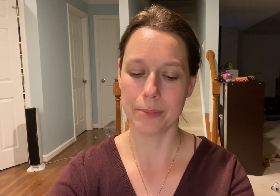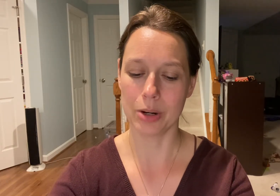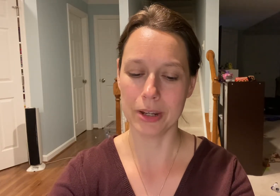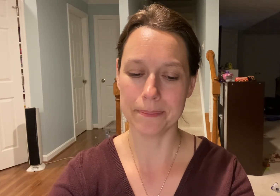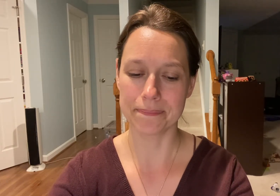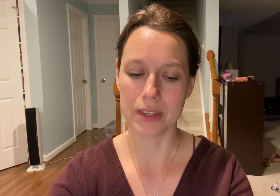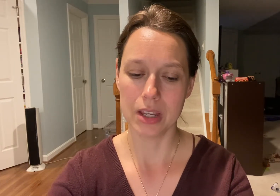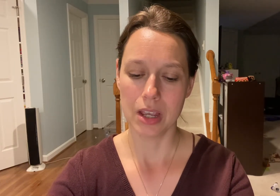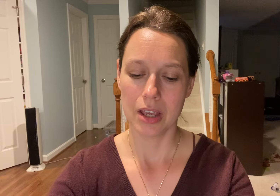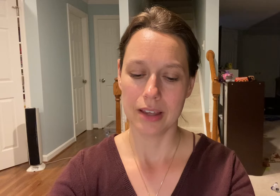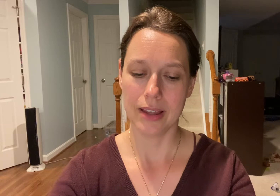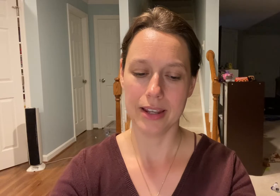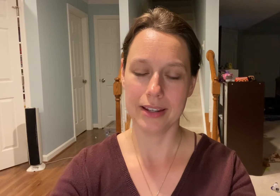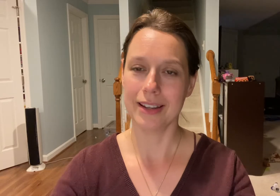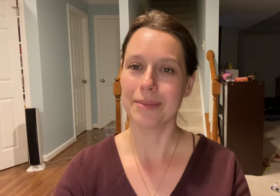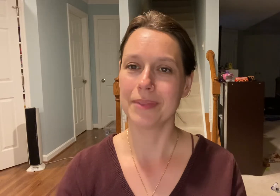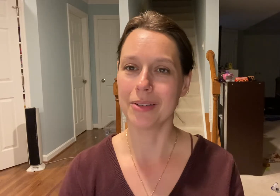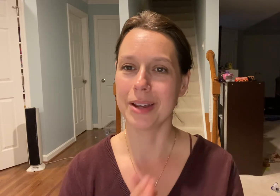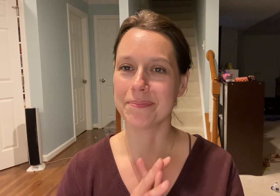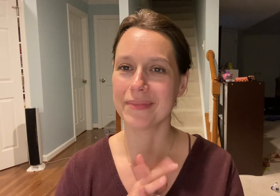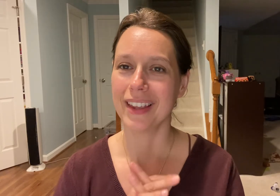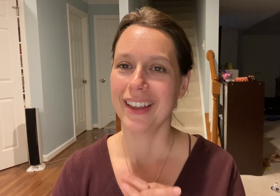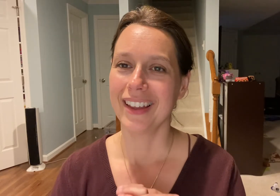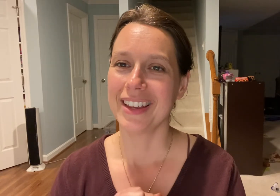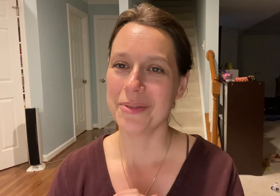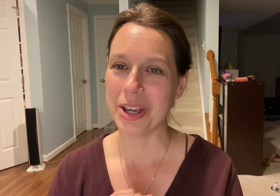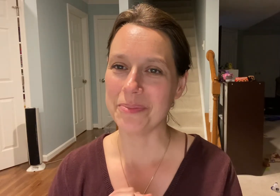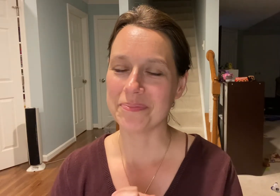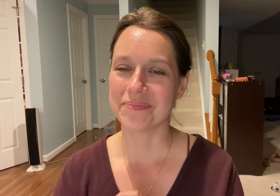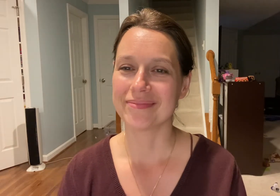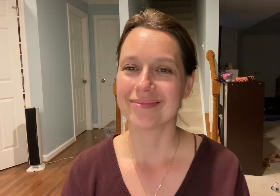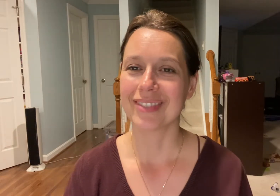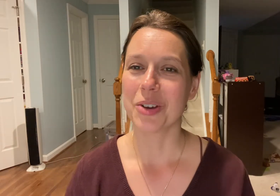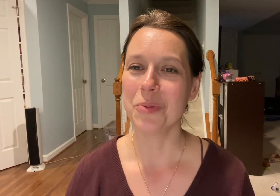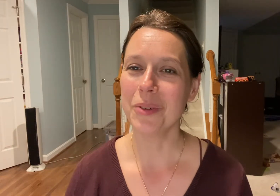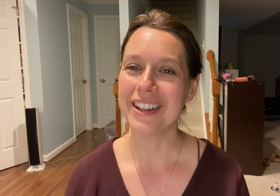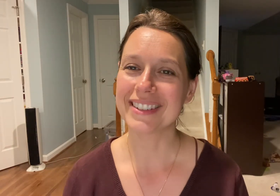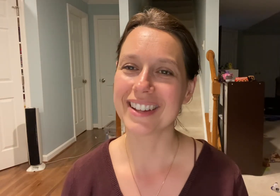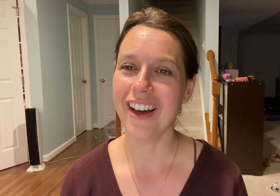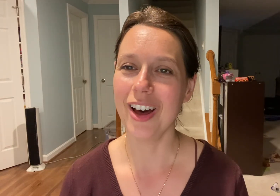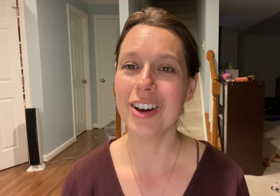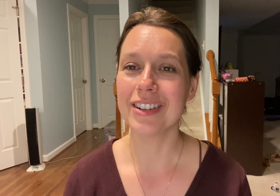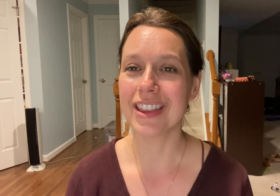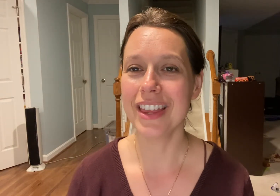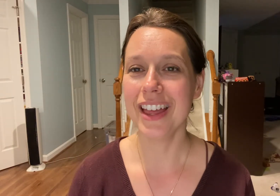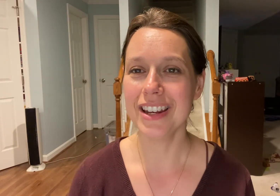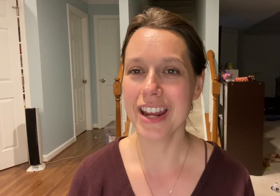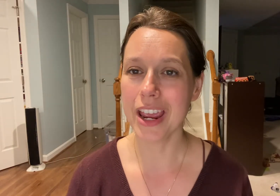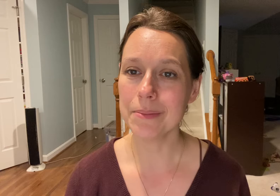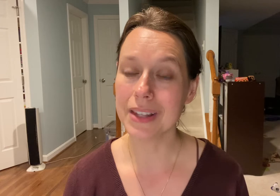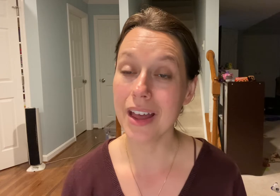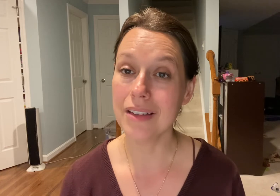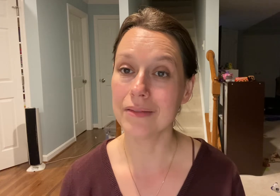Pardon? Okay, here we go. What are the names of